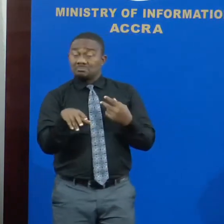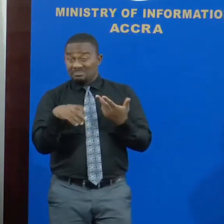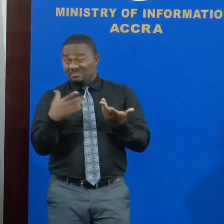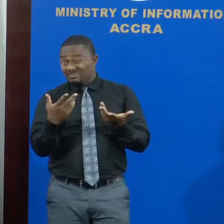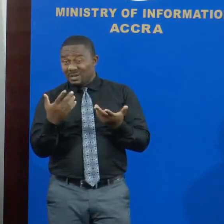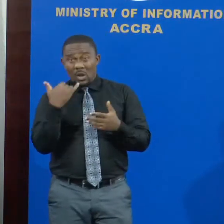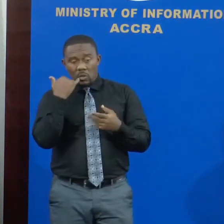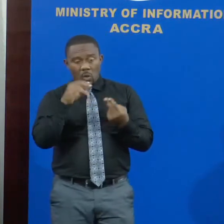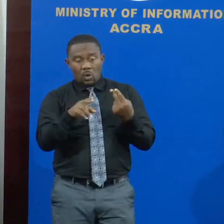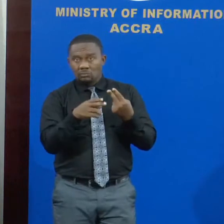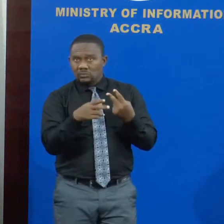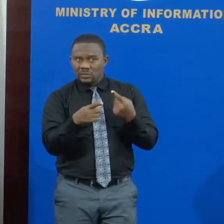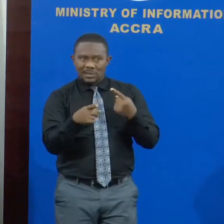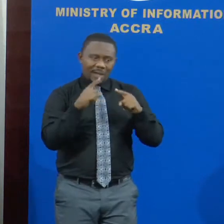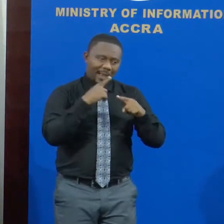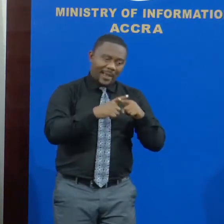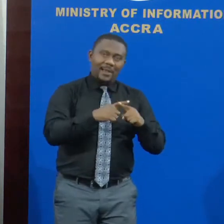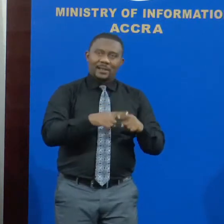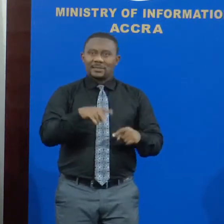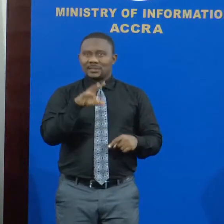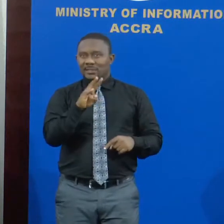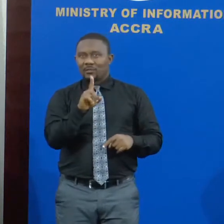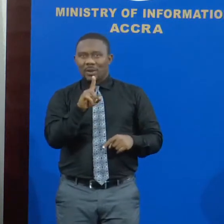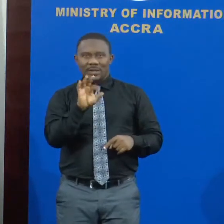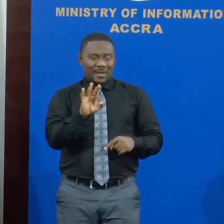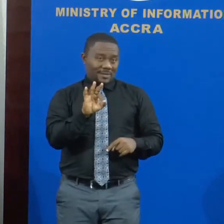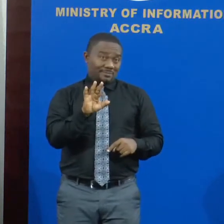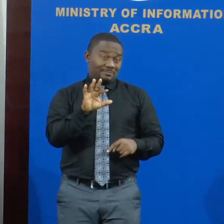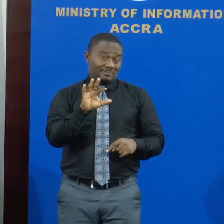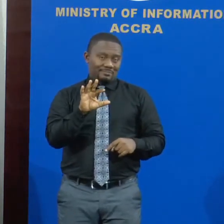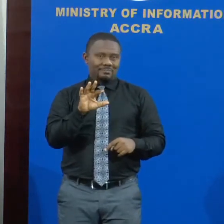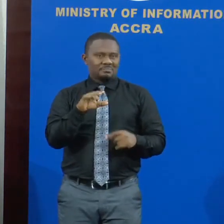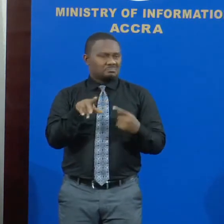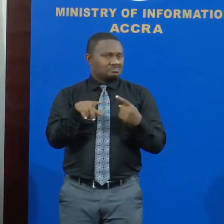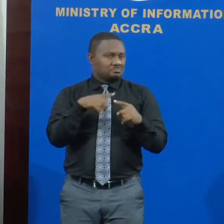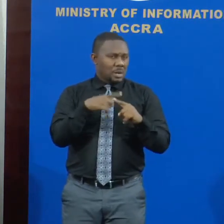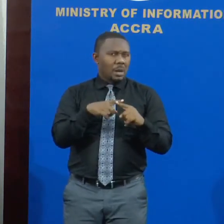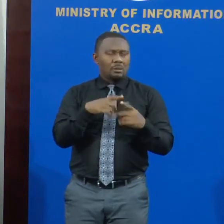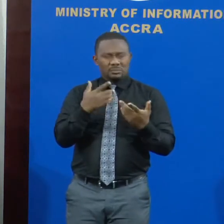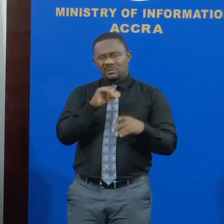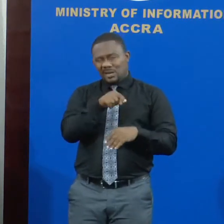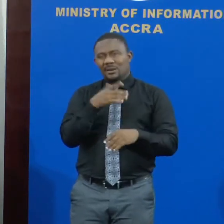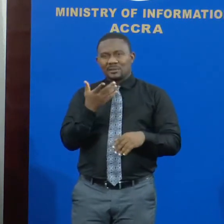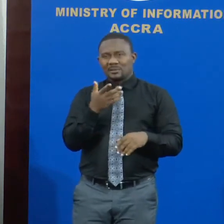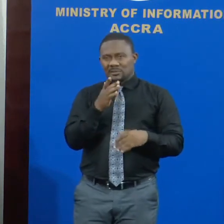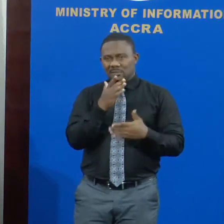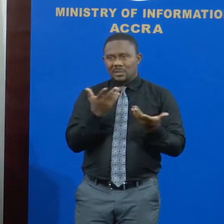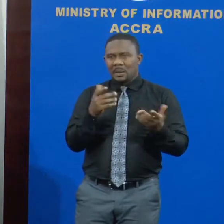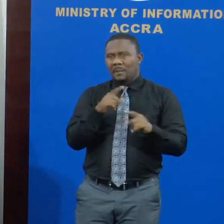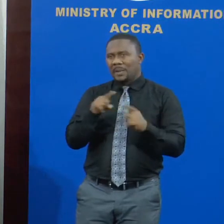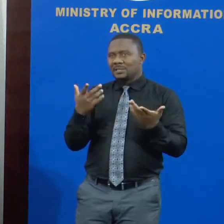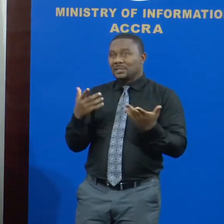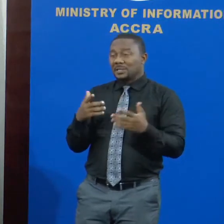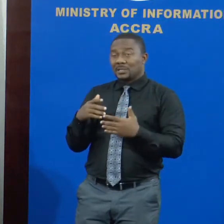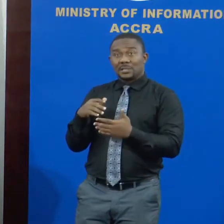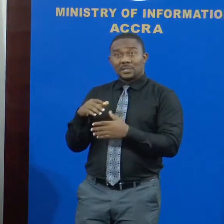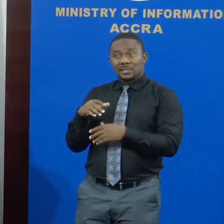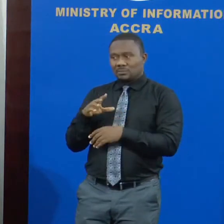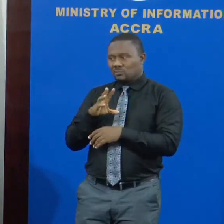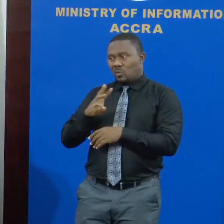mobile phone, but we have about 600 people who have gone to our website and done the merger